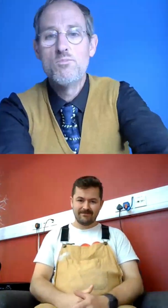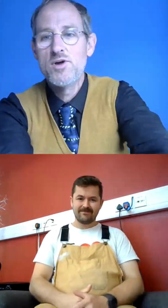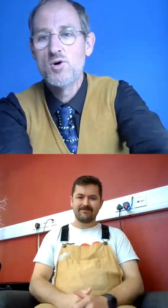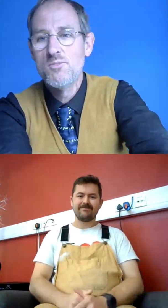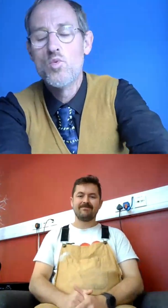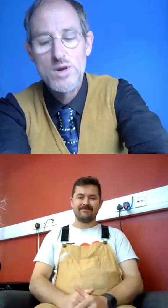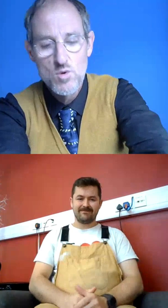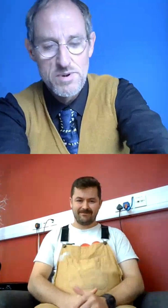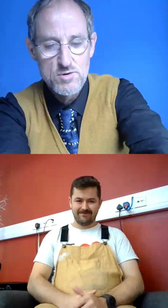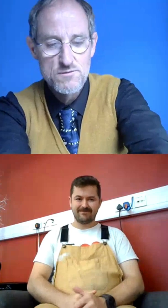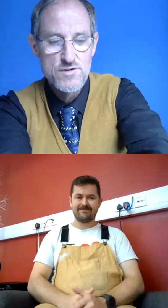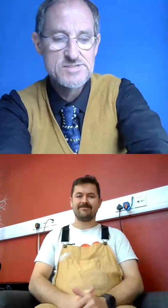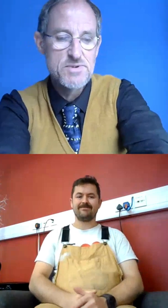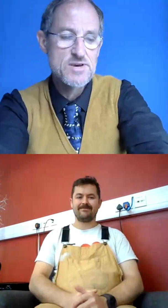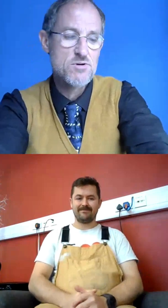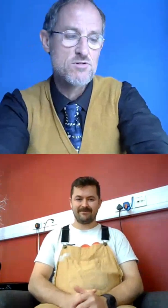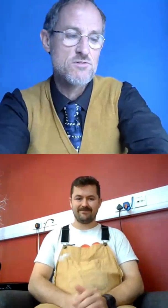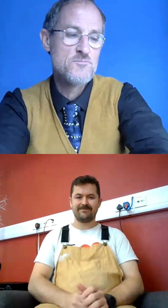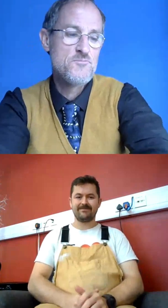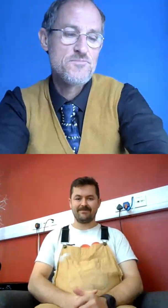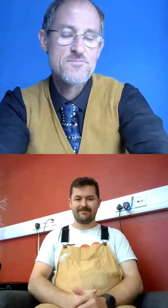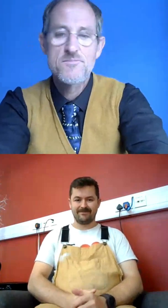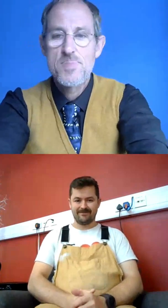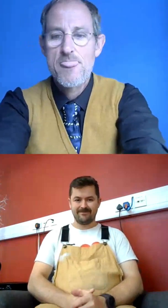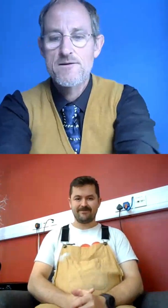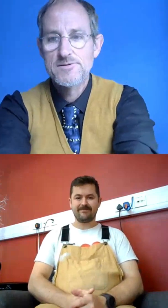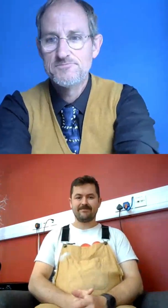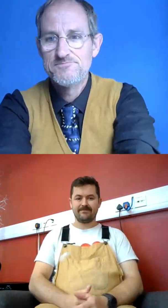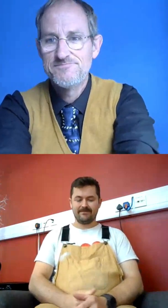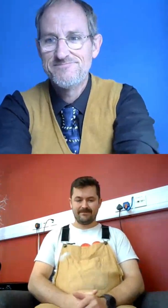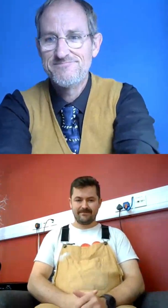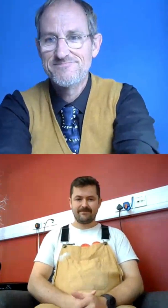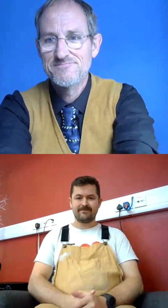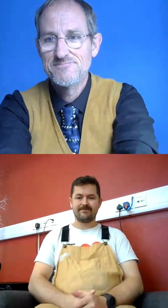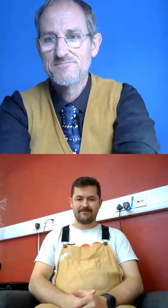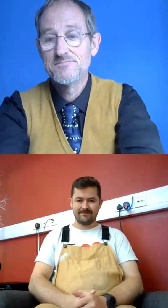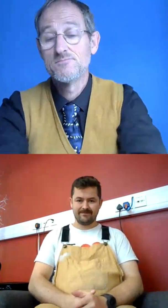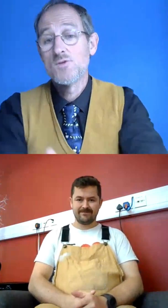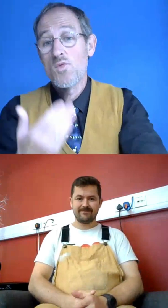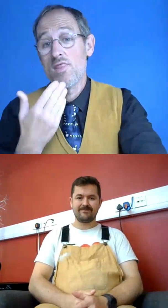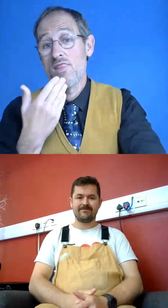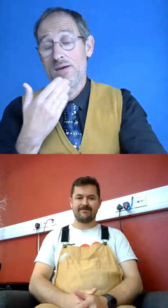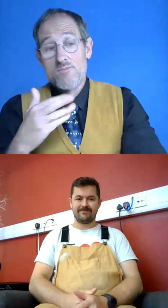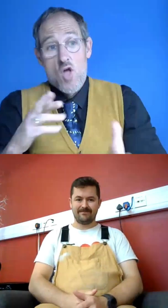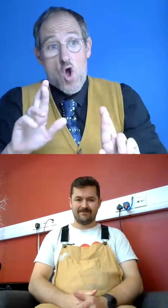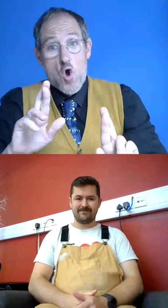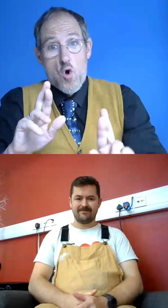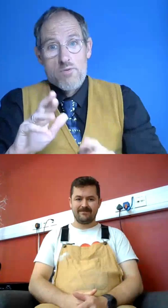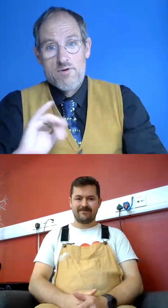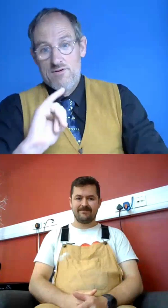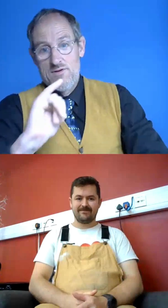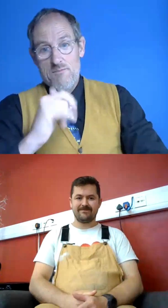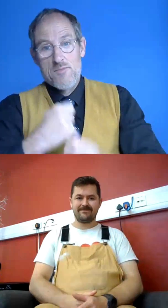Or we will become friends, beg your pardon. Well, I hope that we can become great